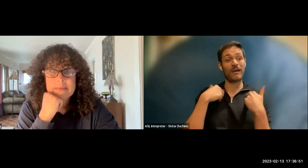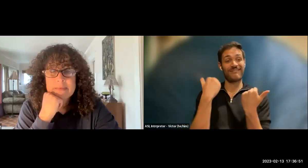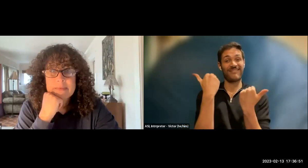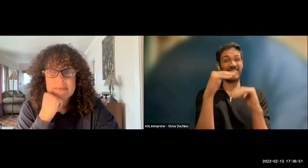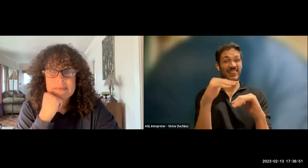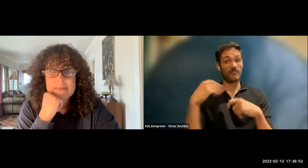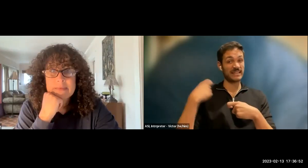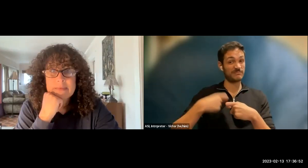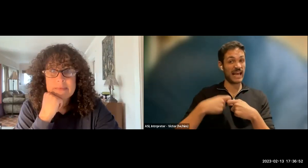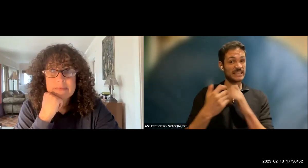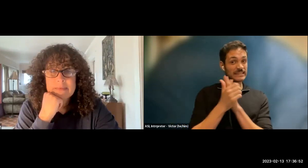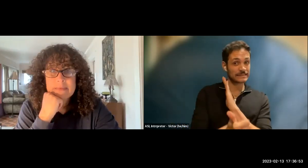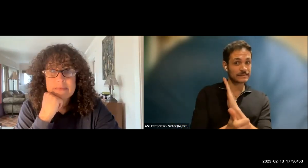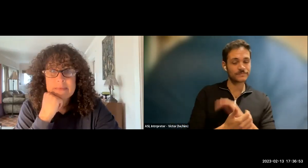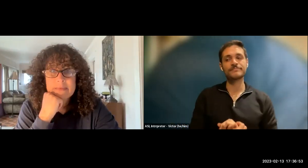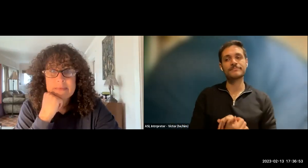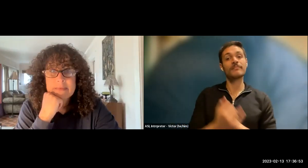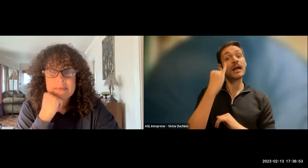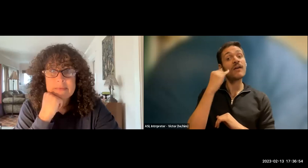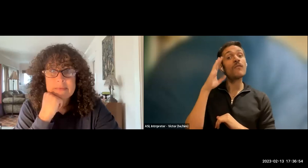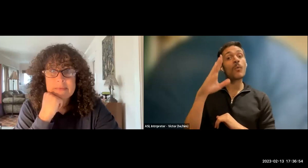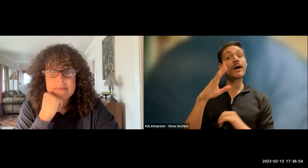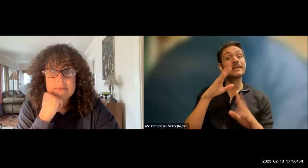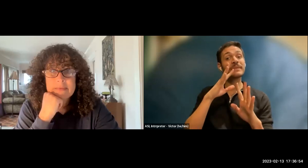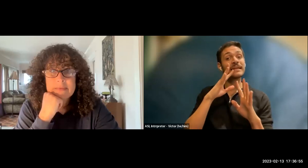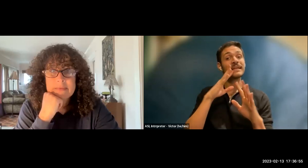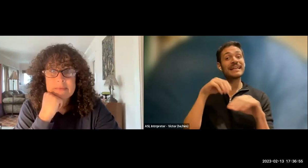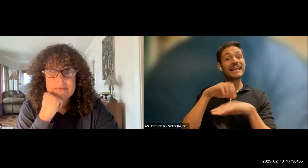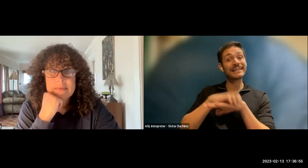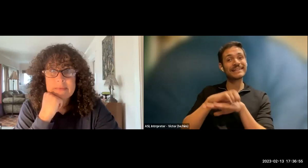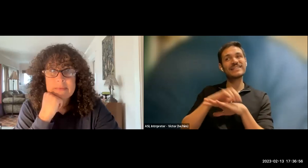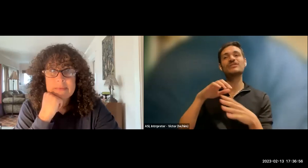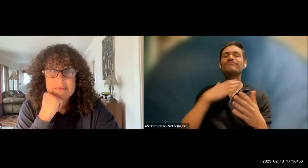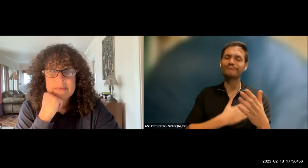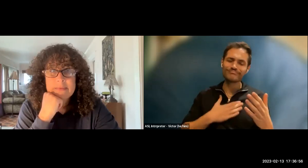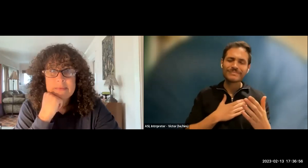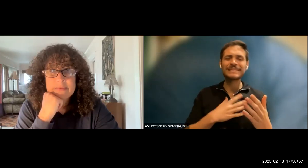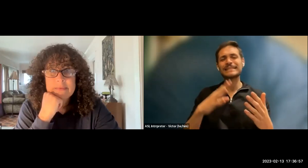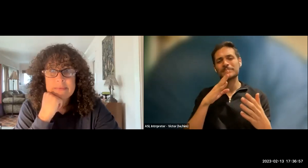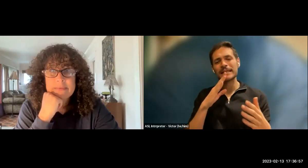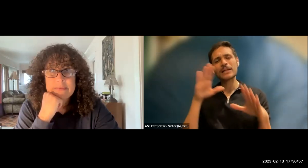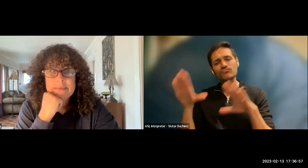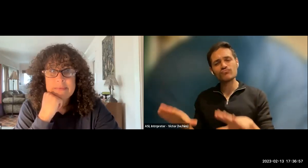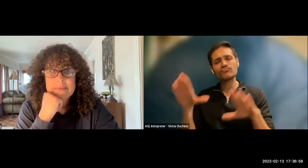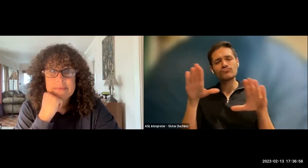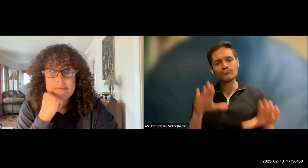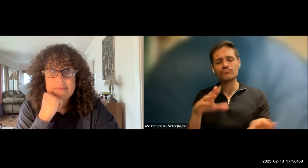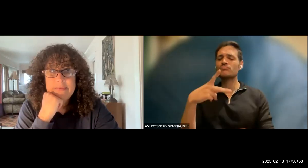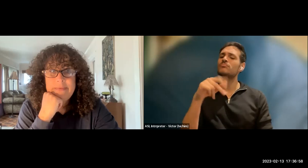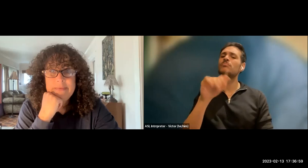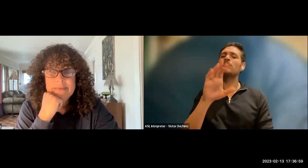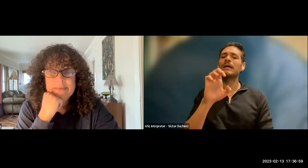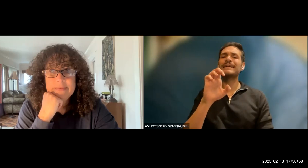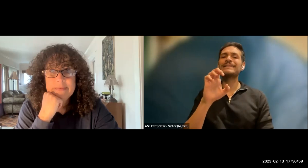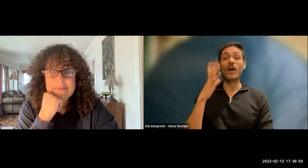of you who will be speaking in English, kindly remember to speak at a moderate pace because we do use 30% more words in